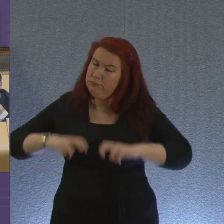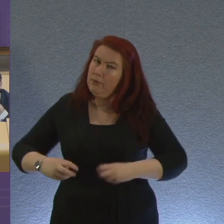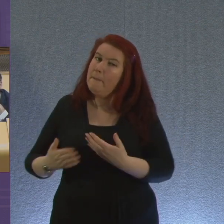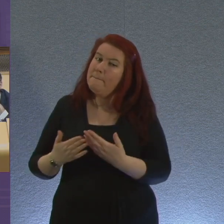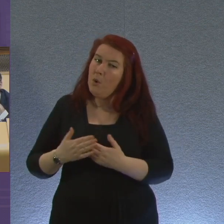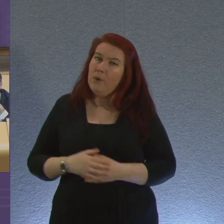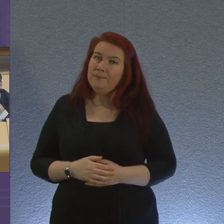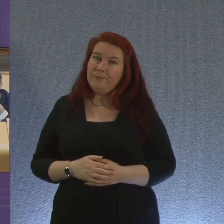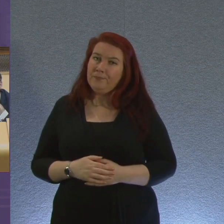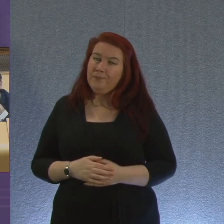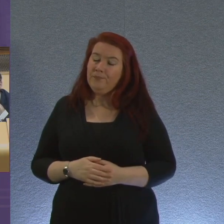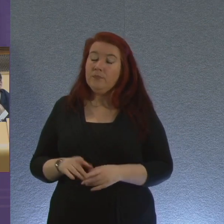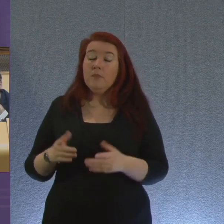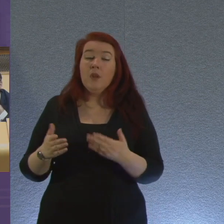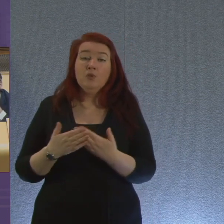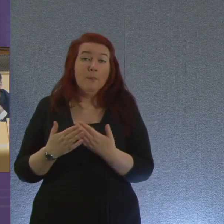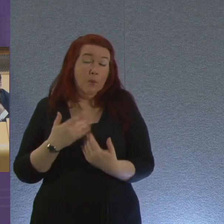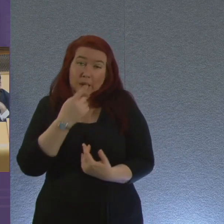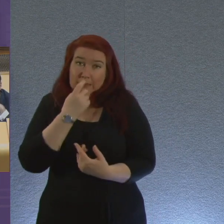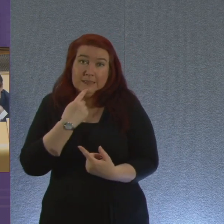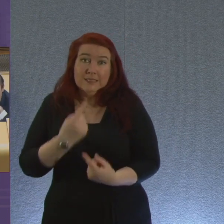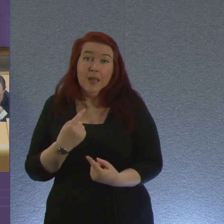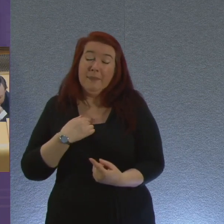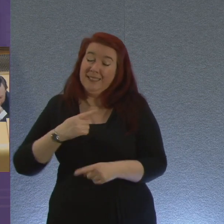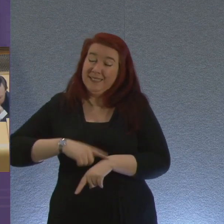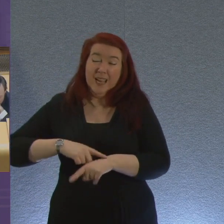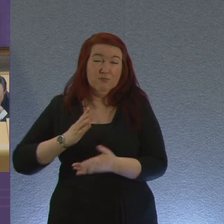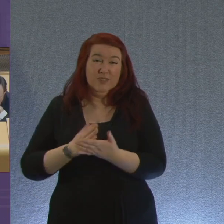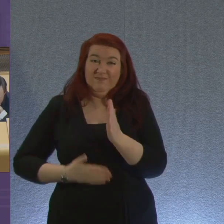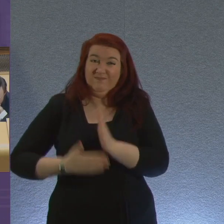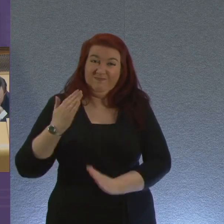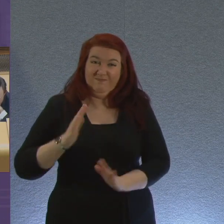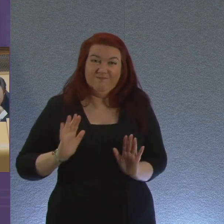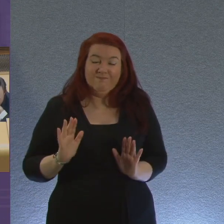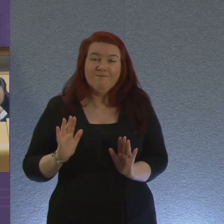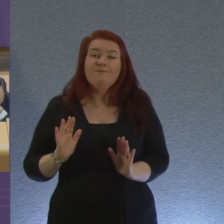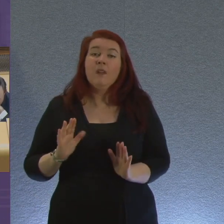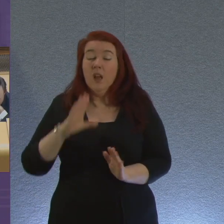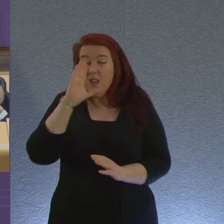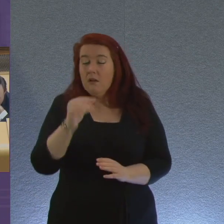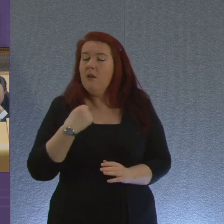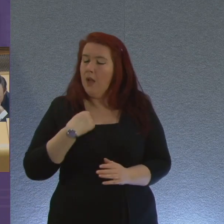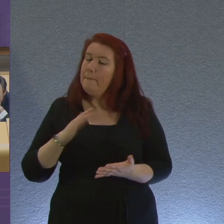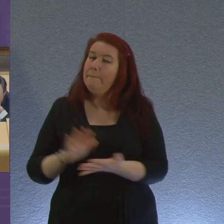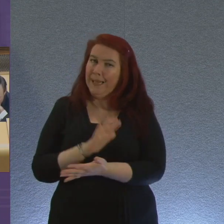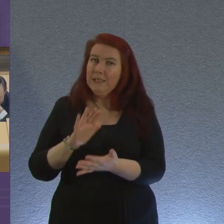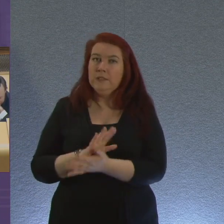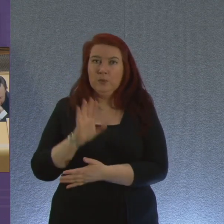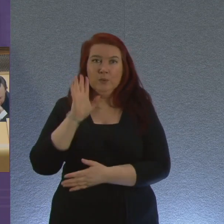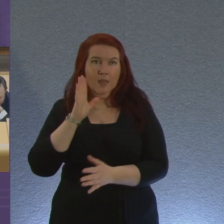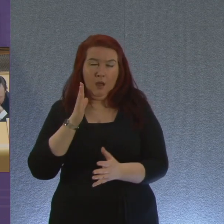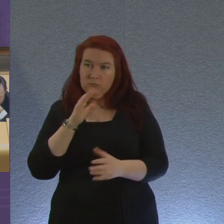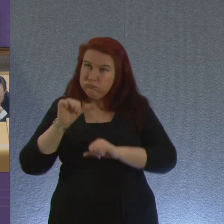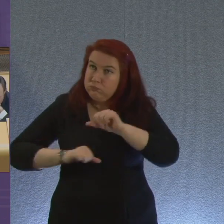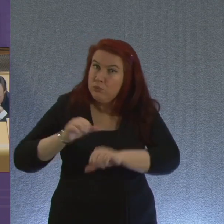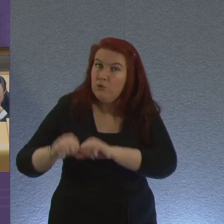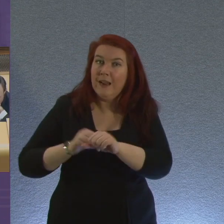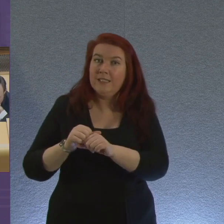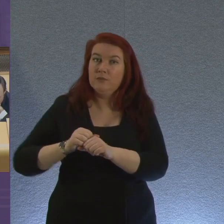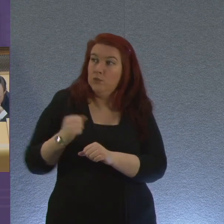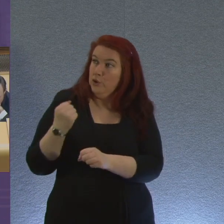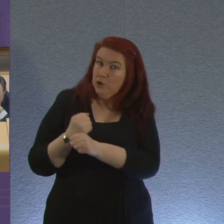Presiding Officer, there's much more I could say, but my time is up. Can I say I'm pleased with the progress we're hearing from the Government this morning on